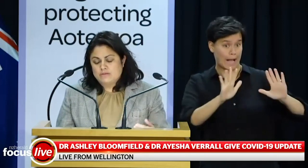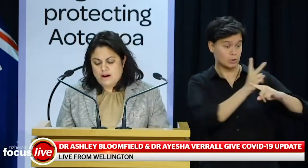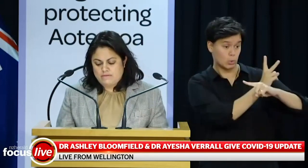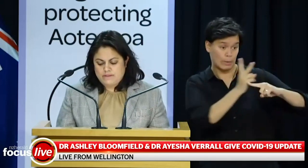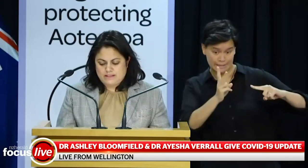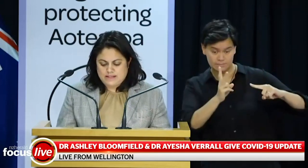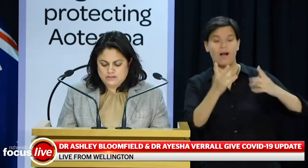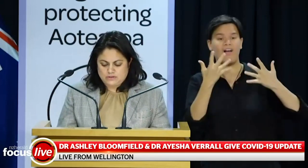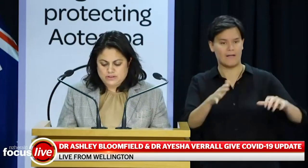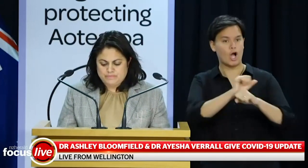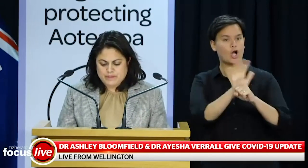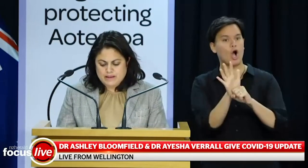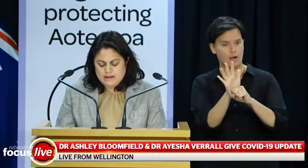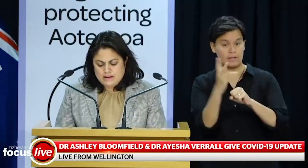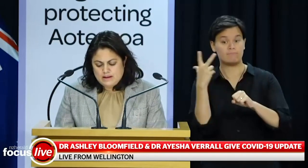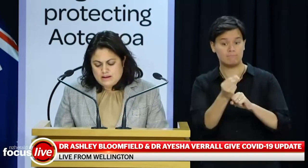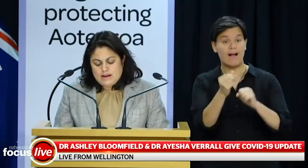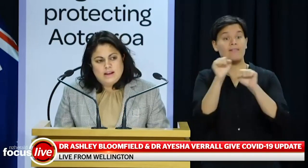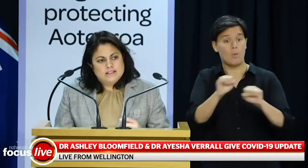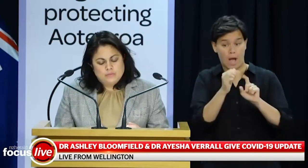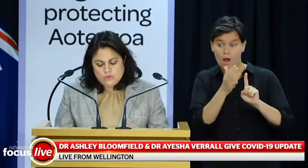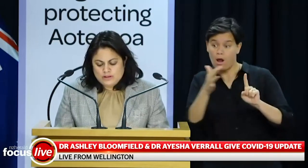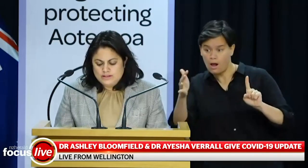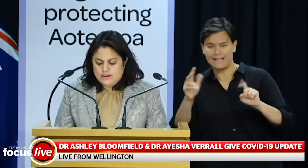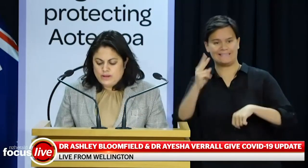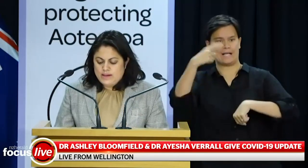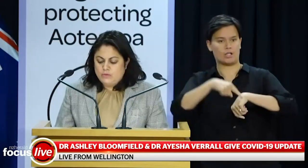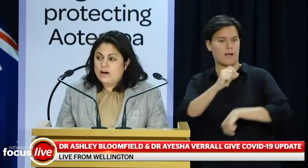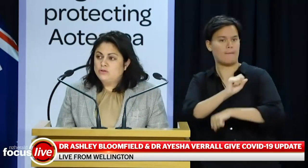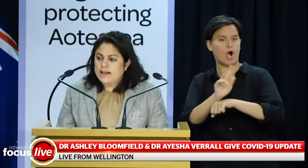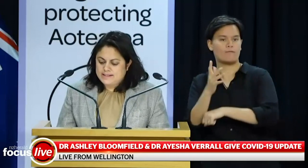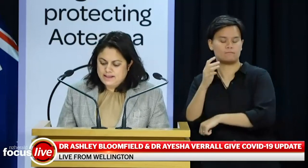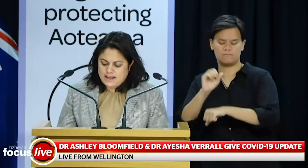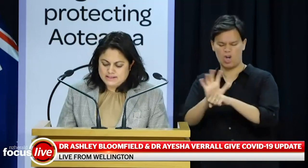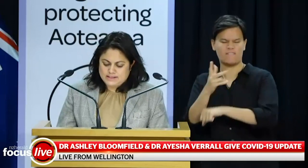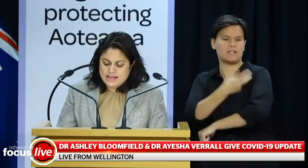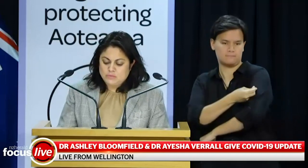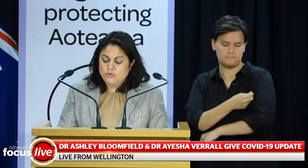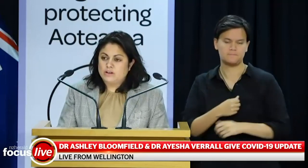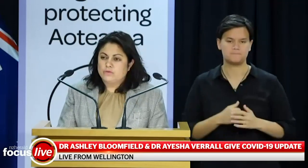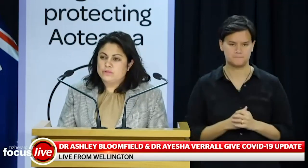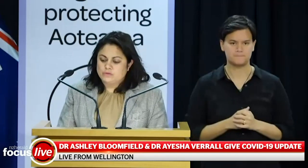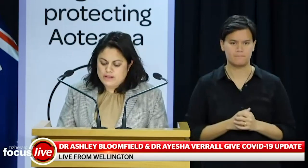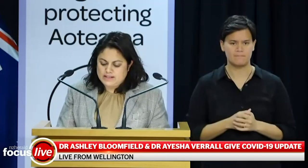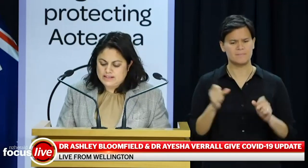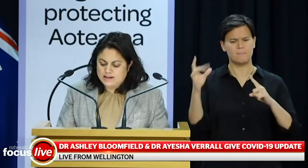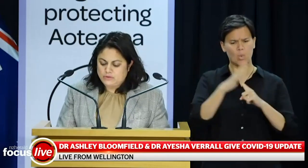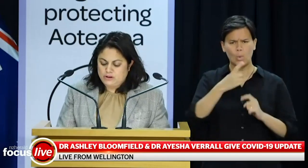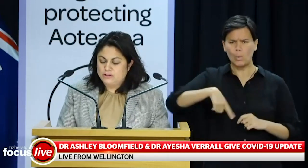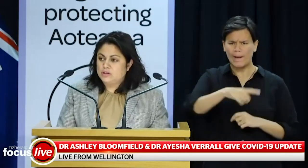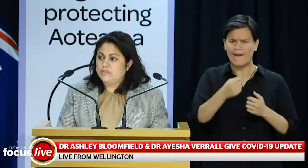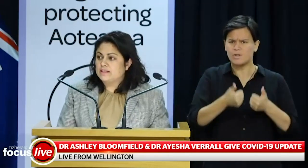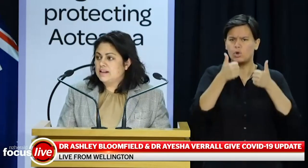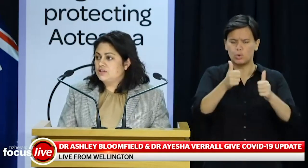day 35, their second dose. It's important that we have a well-trained and sustainable workforce ready to